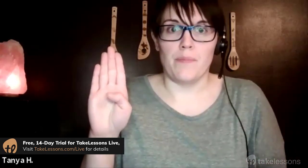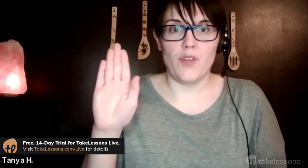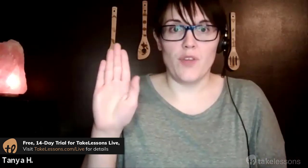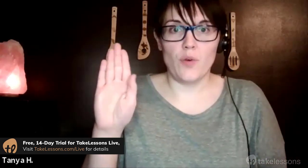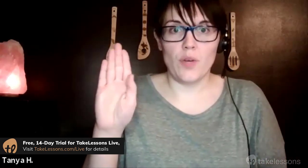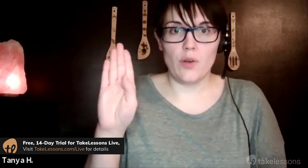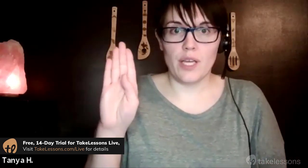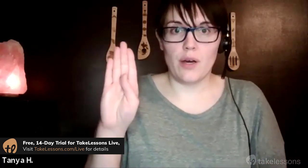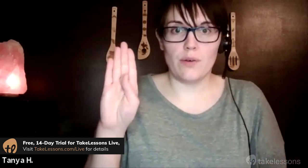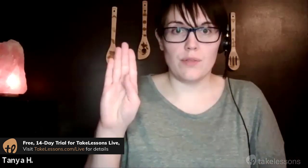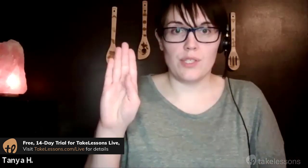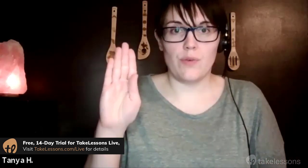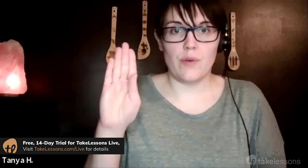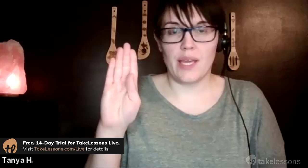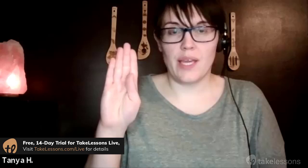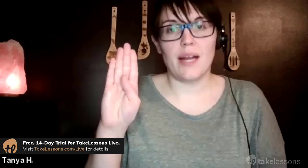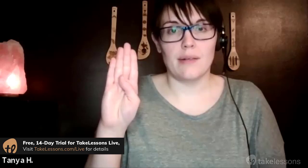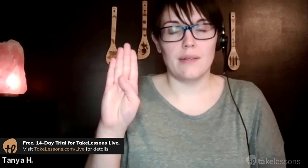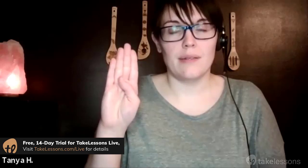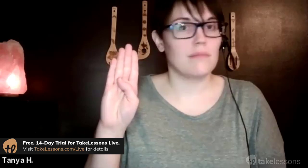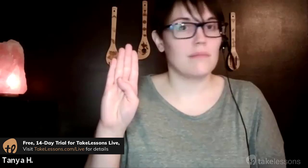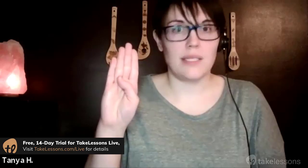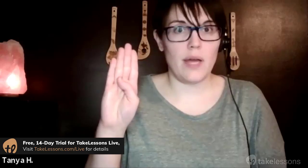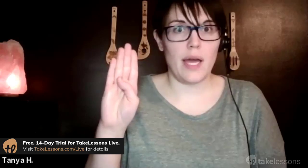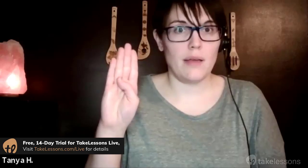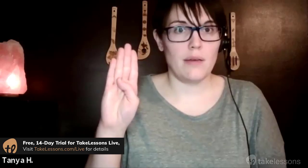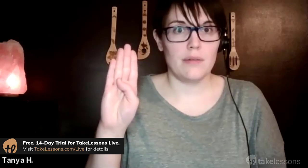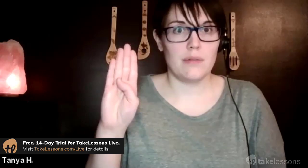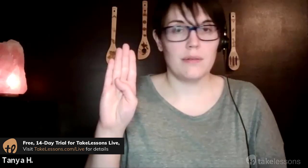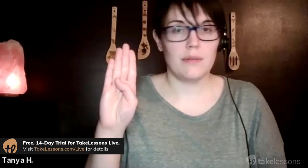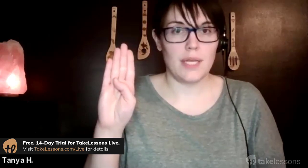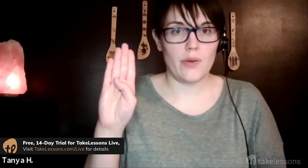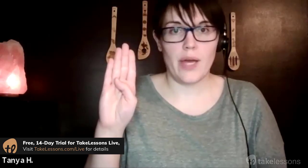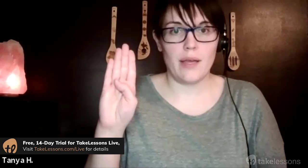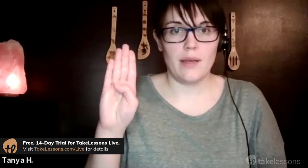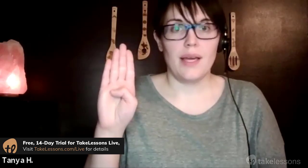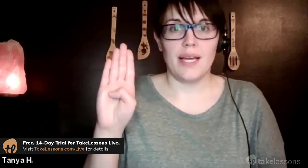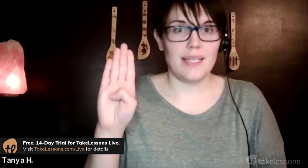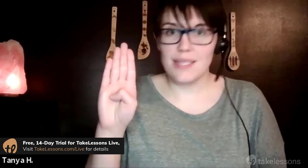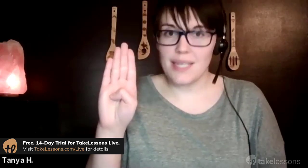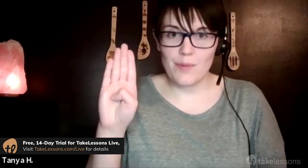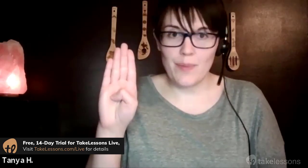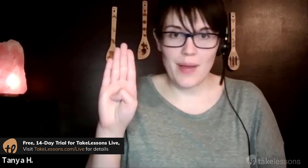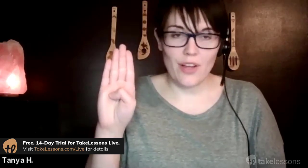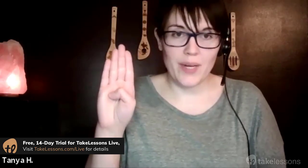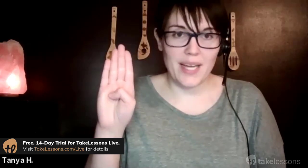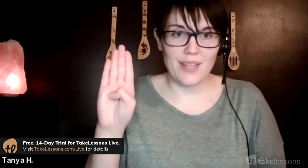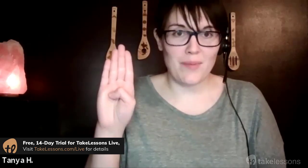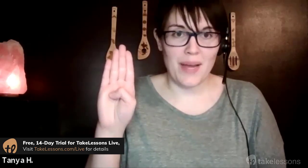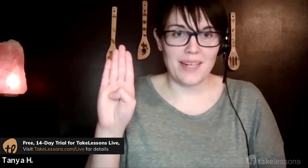you can only go to here, that's okay. That's okay. It doesn't need to bend all the way down like mine does.